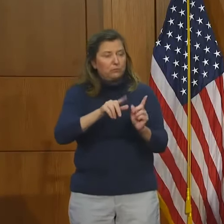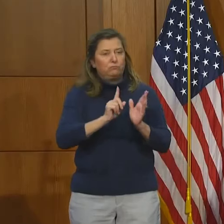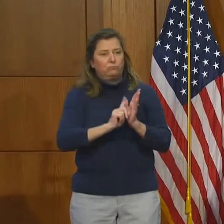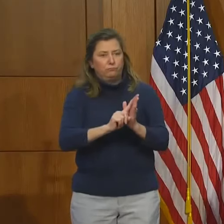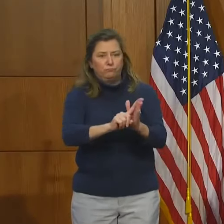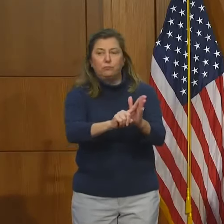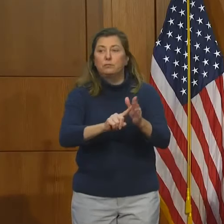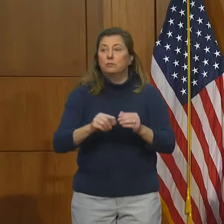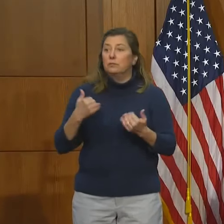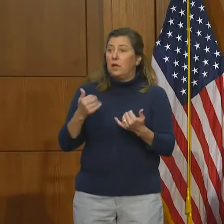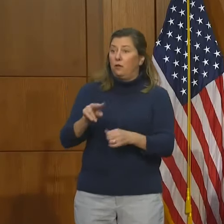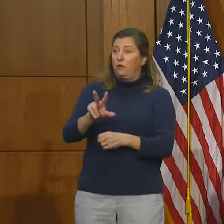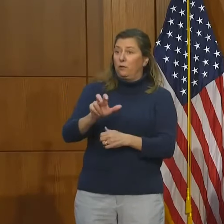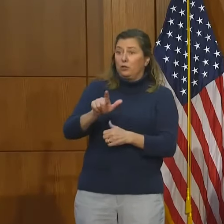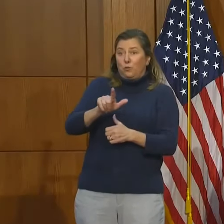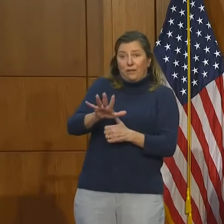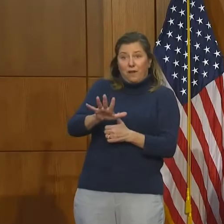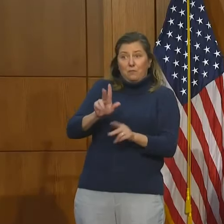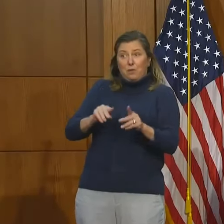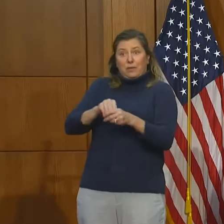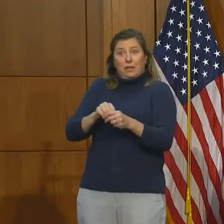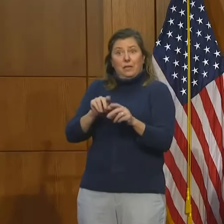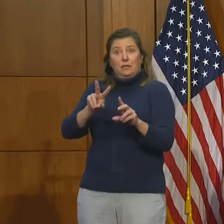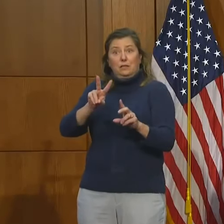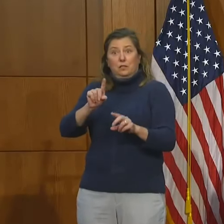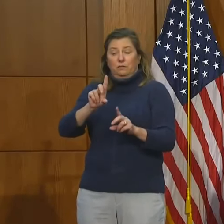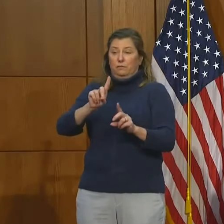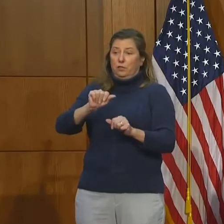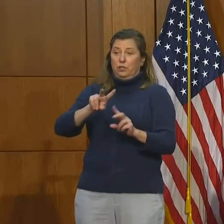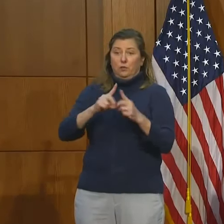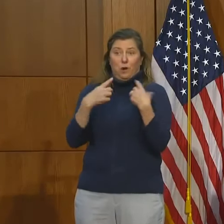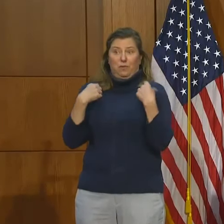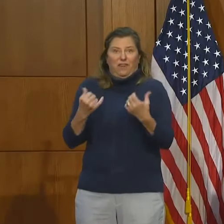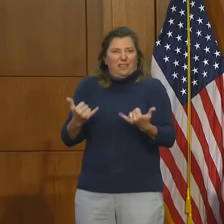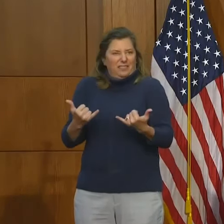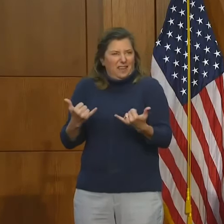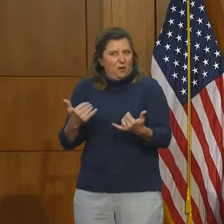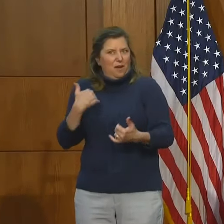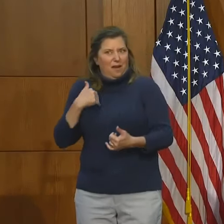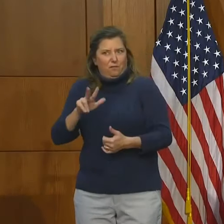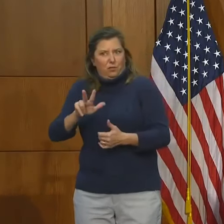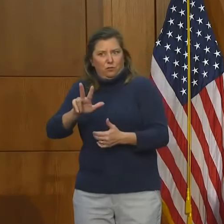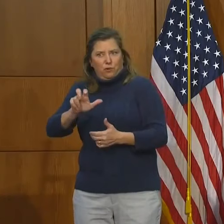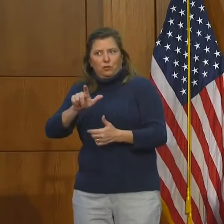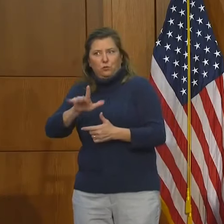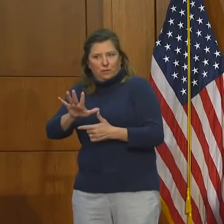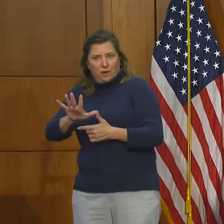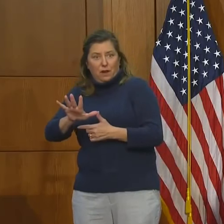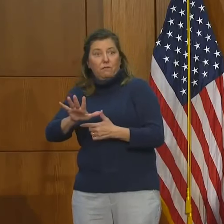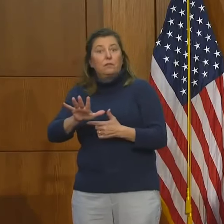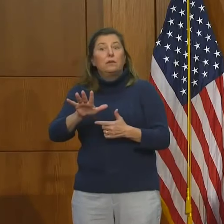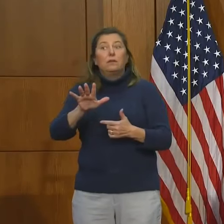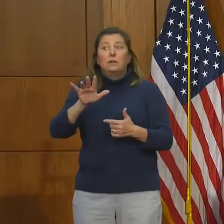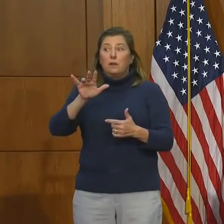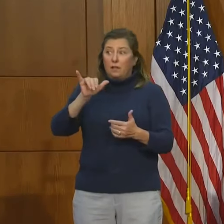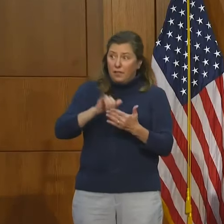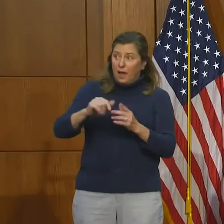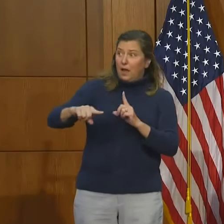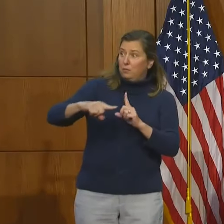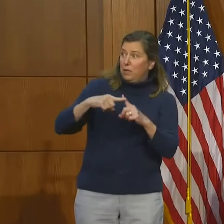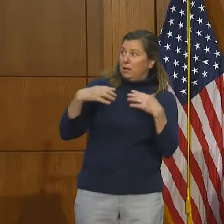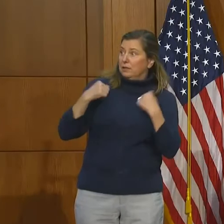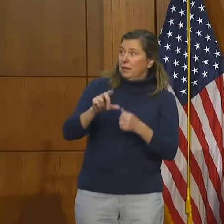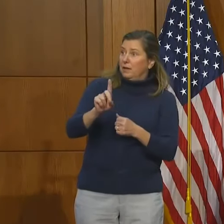325 contact tracers through the Department of Health right now. These additional tools, paired with health